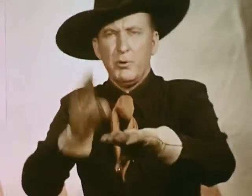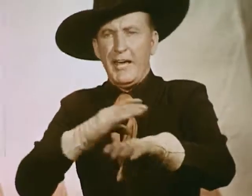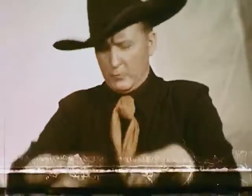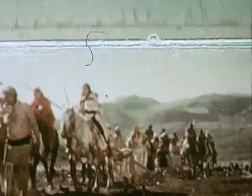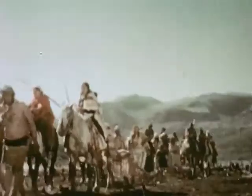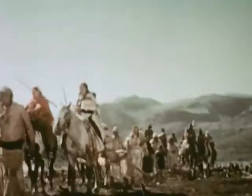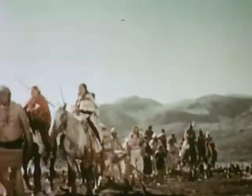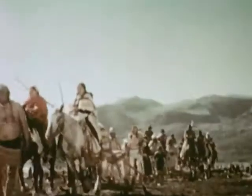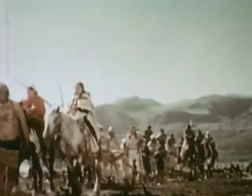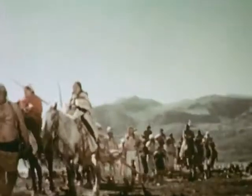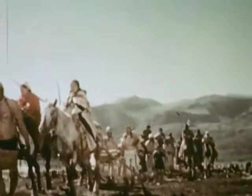black with soot and ashes.